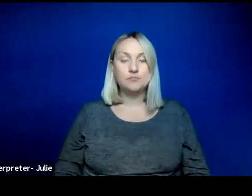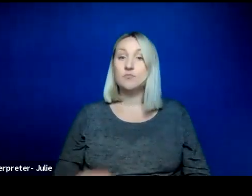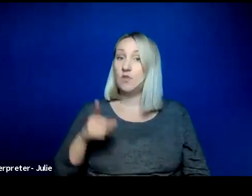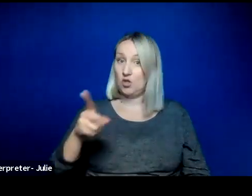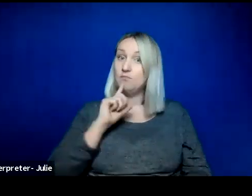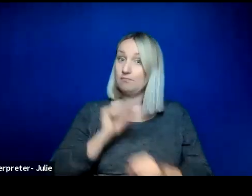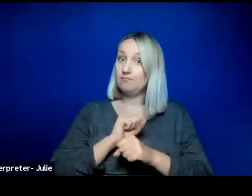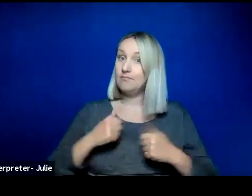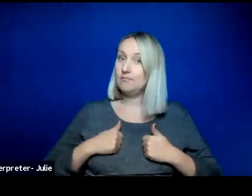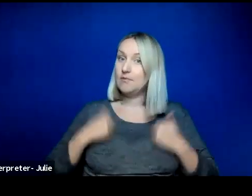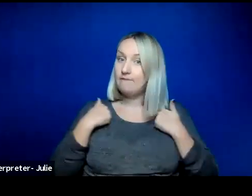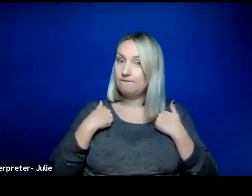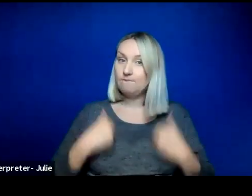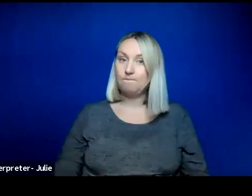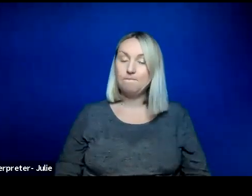alive.